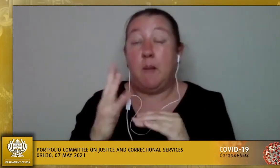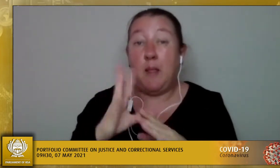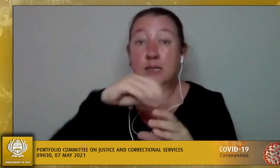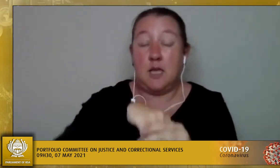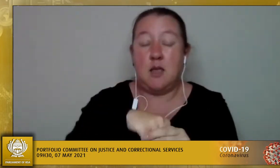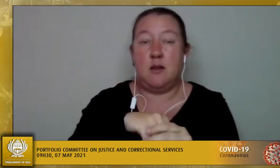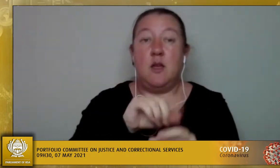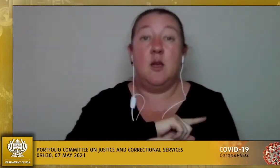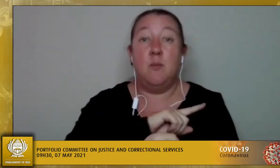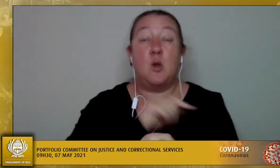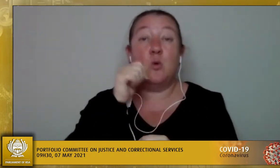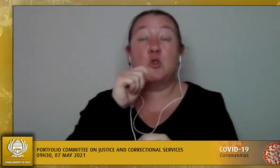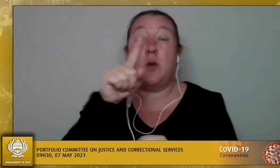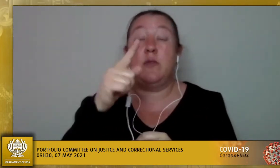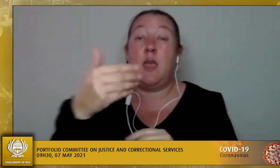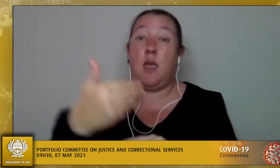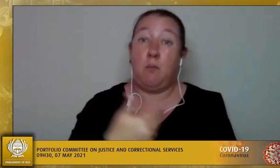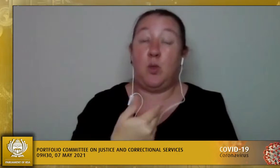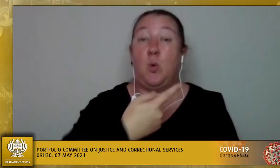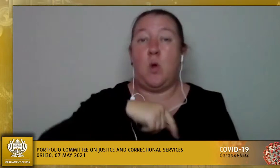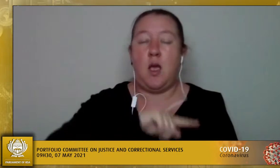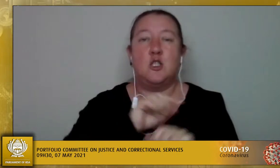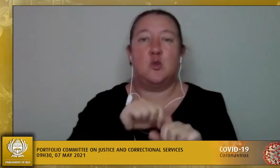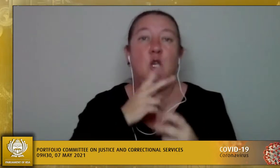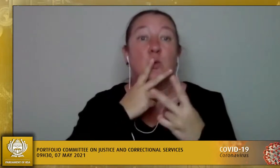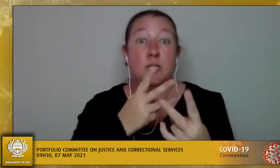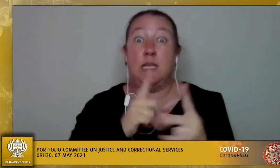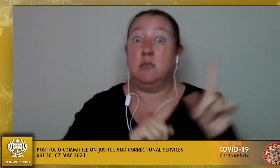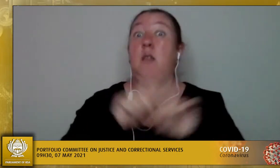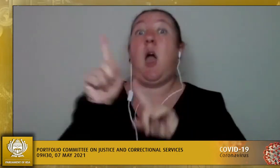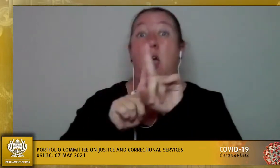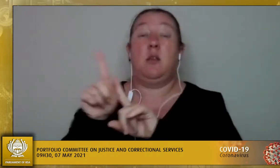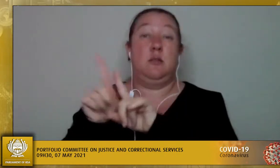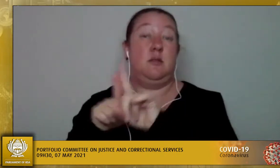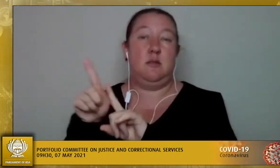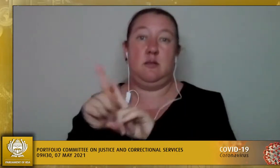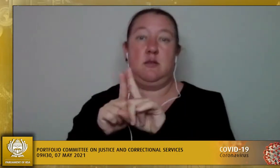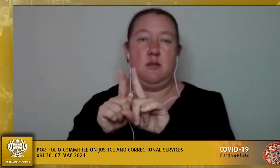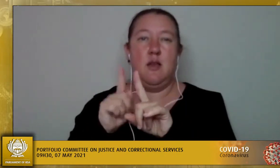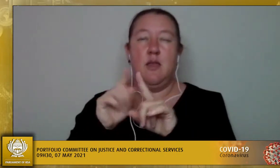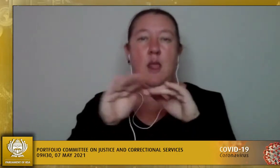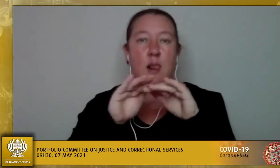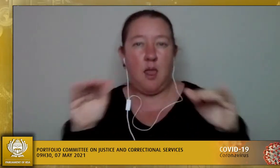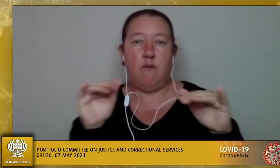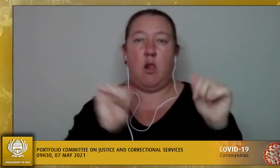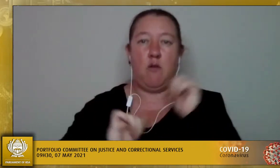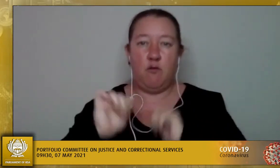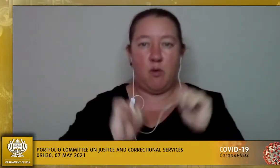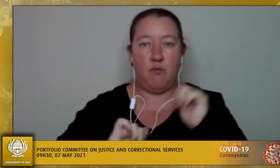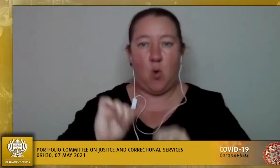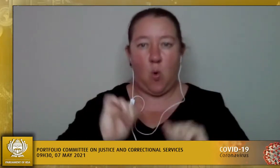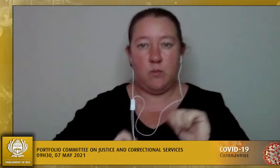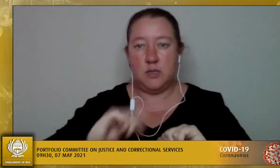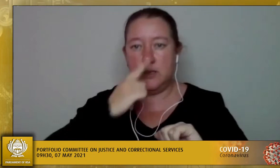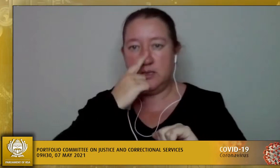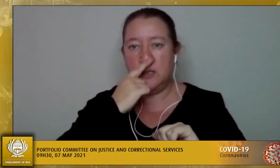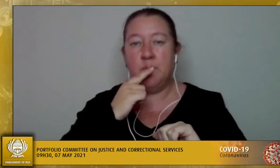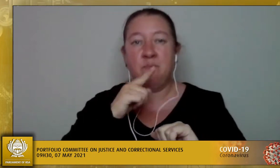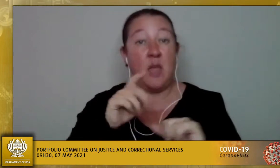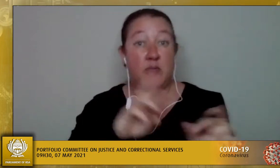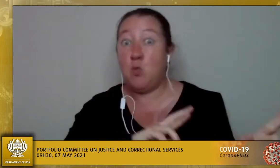when they came through us we could see stars the level of performance and and they were ready